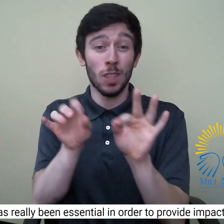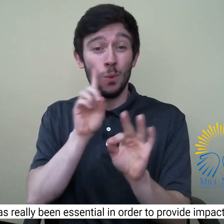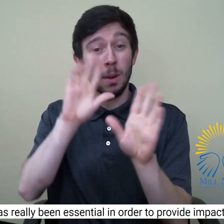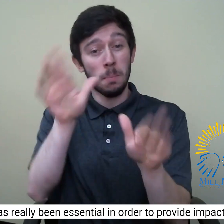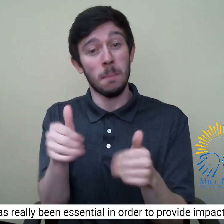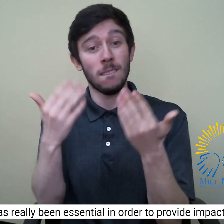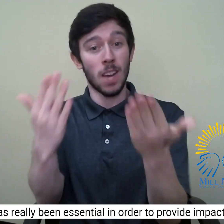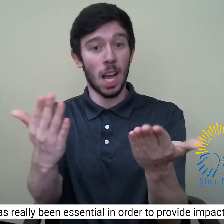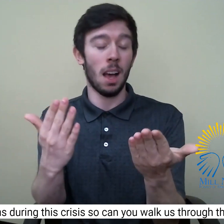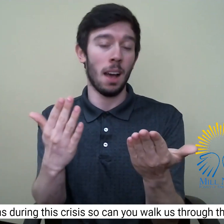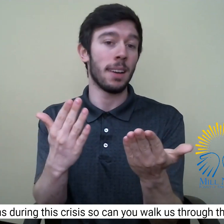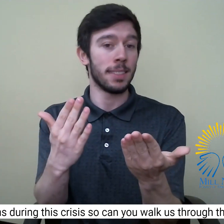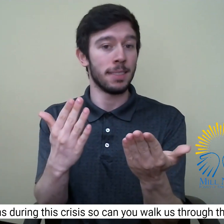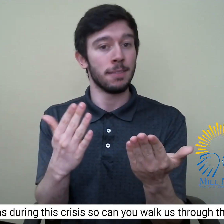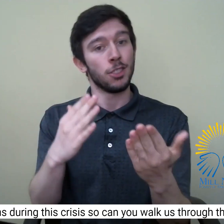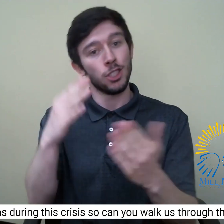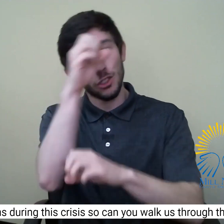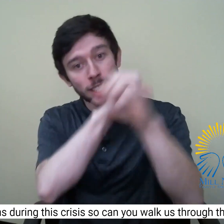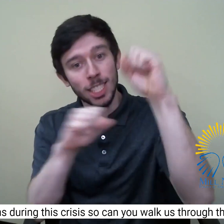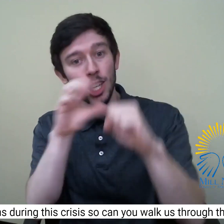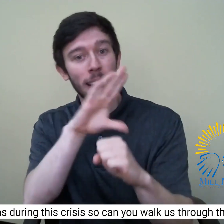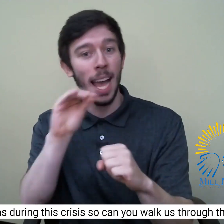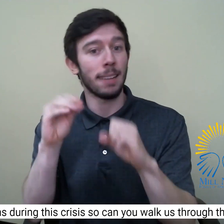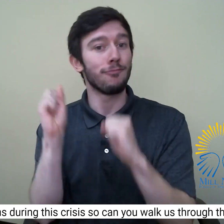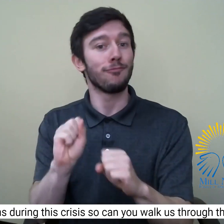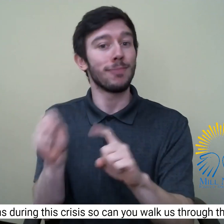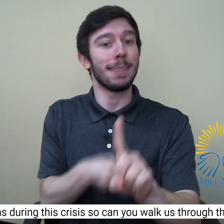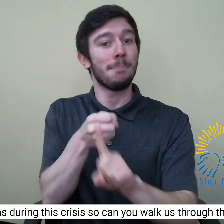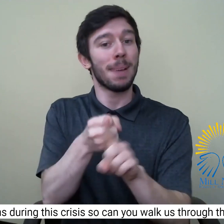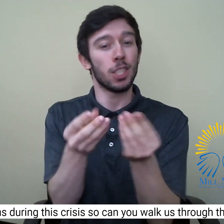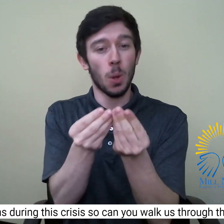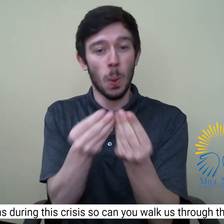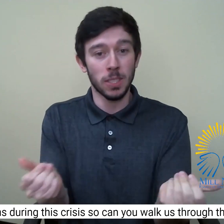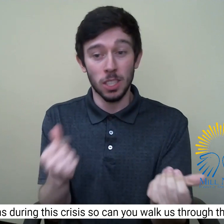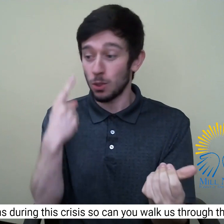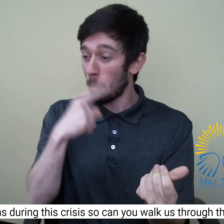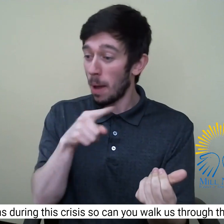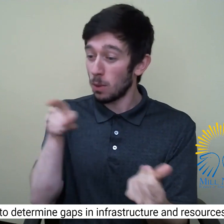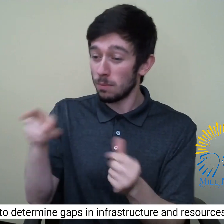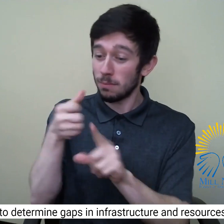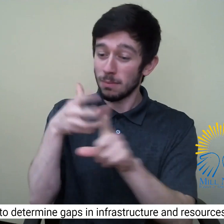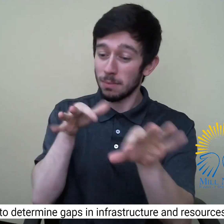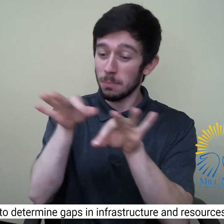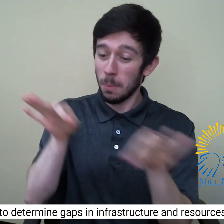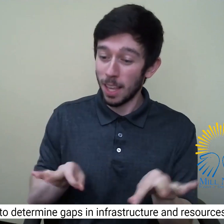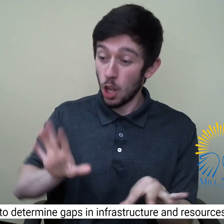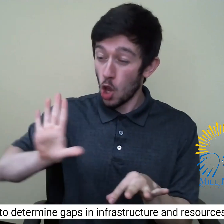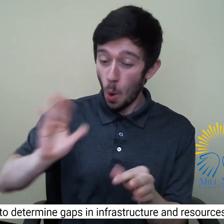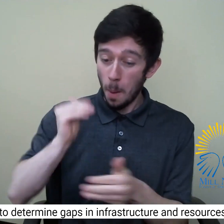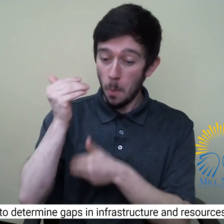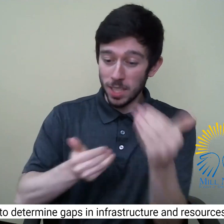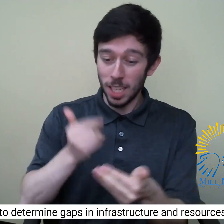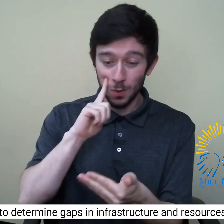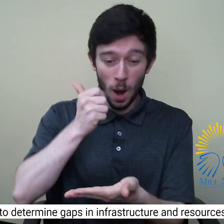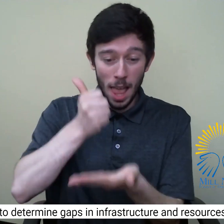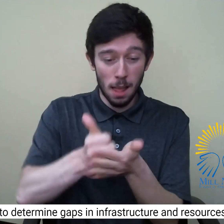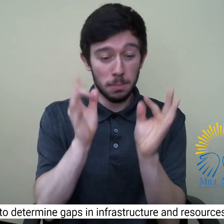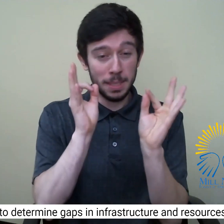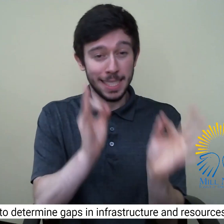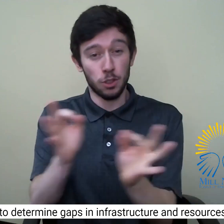provide impactful and strategic solutions during this crisis. So can you walk us through the process that you used to determine gaps in